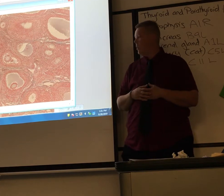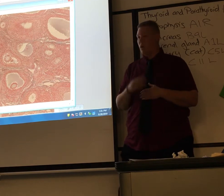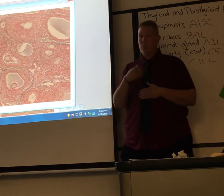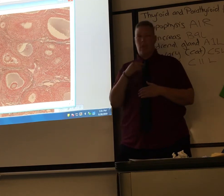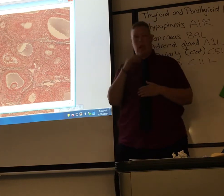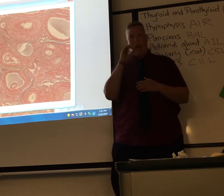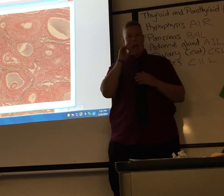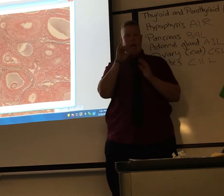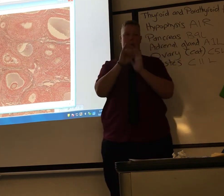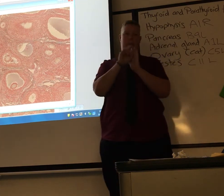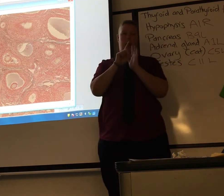development. What if I point to anything out here?